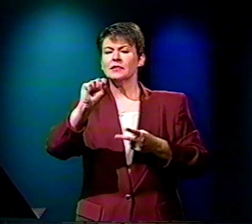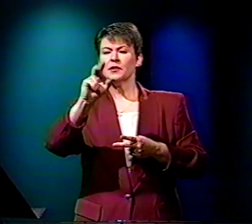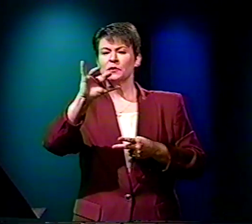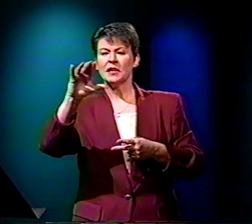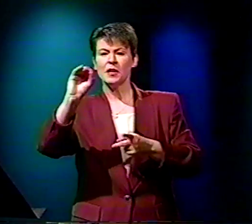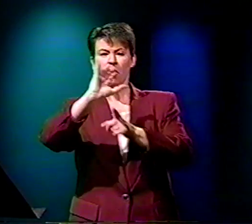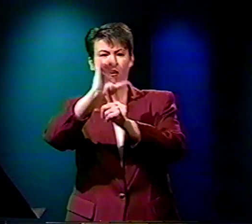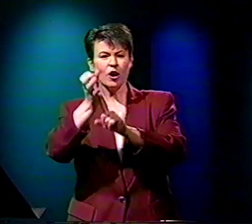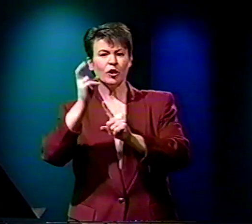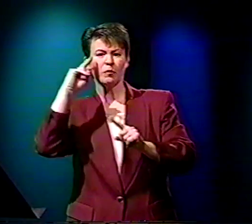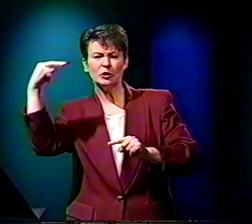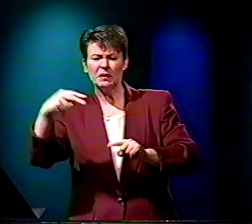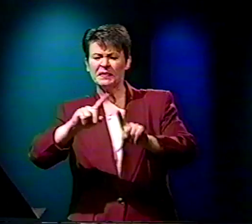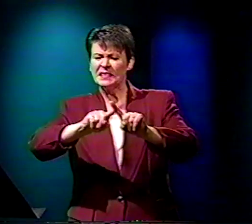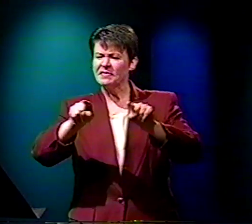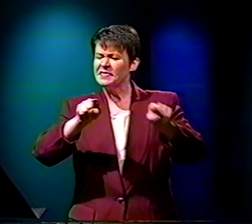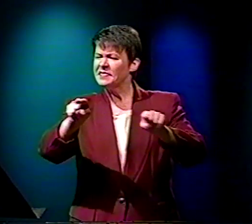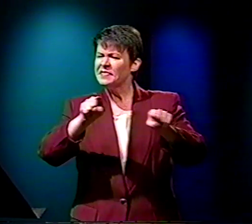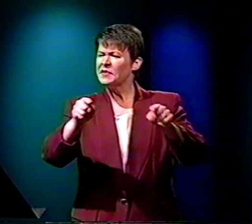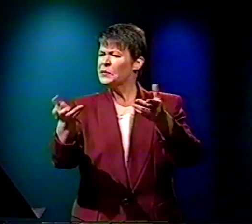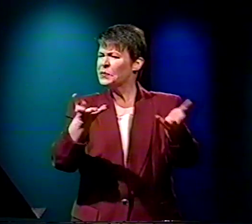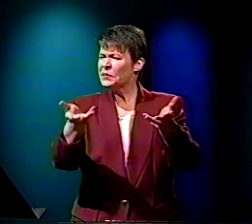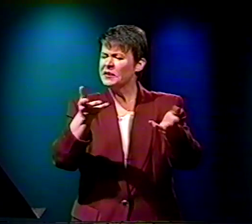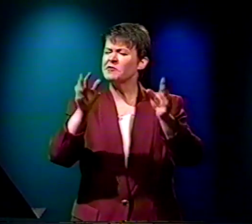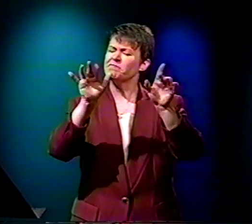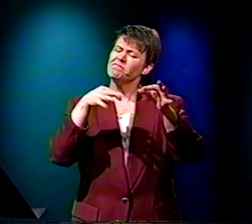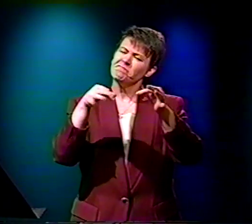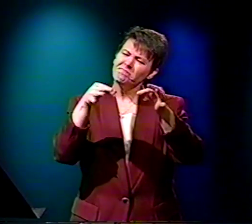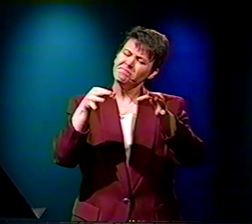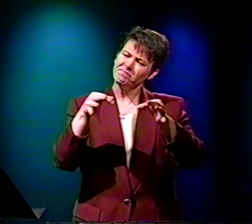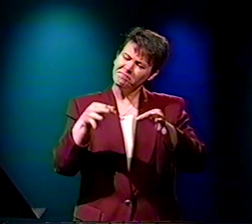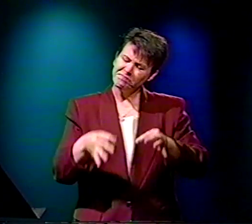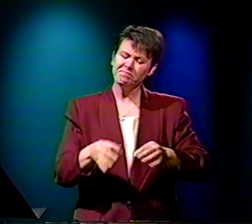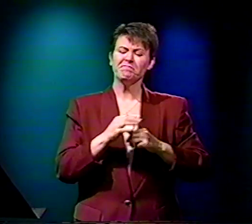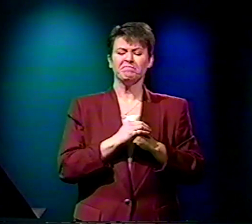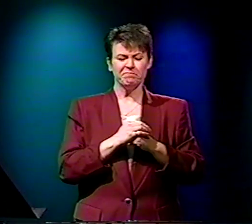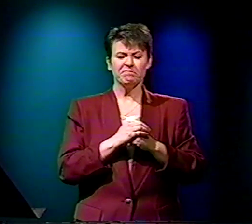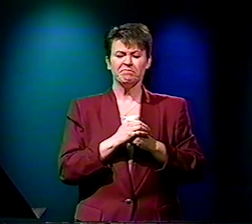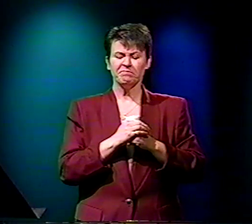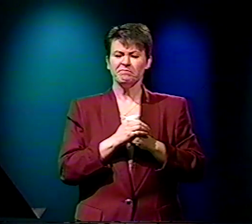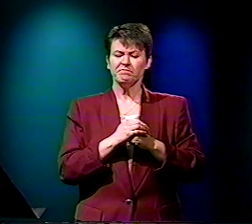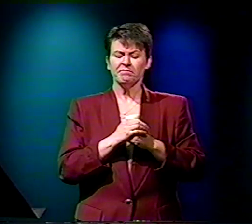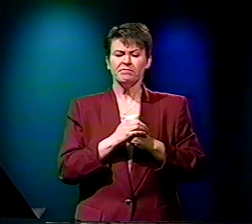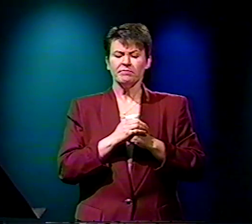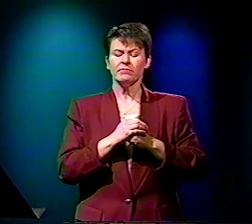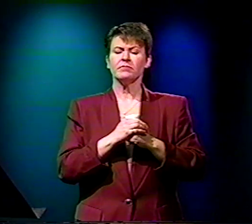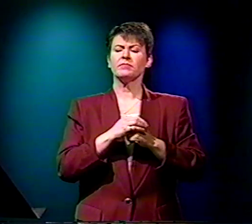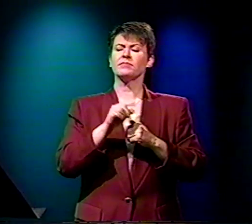been talking about the pathological perspective versus the sociological and cultural perspective, and that was being explained to